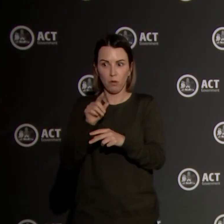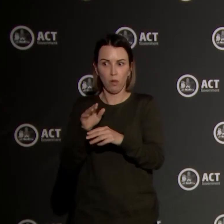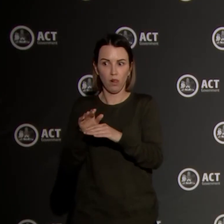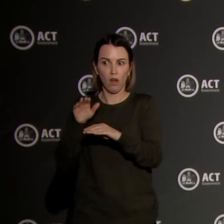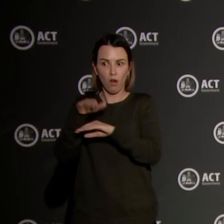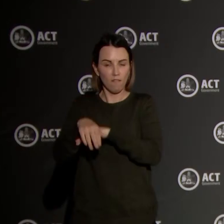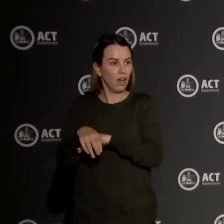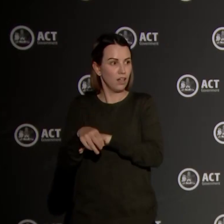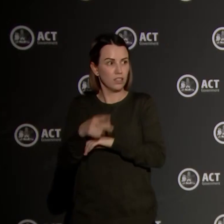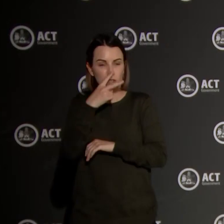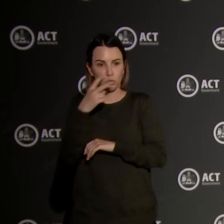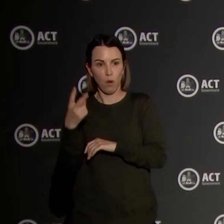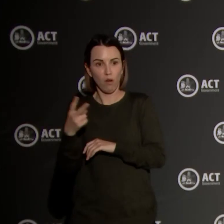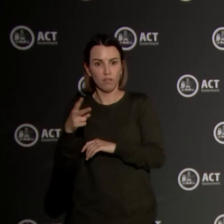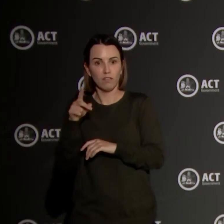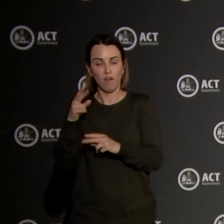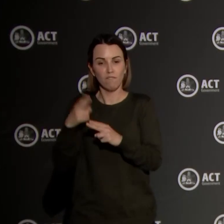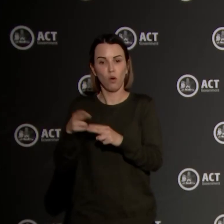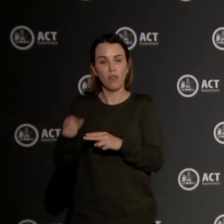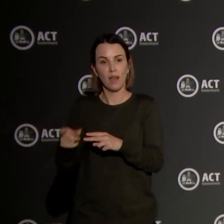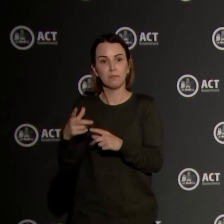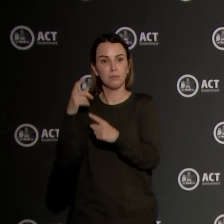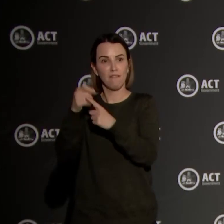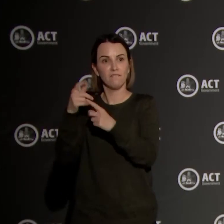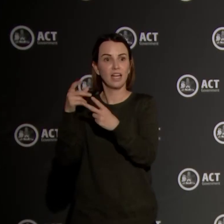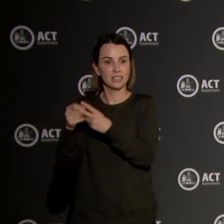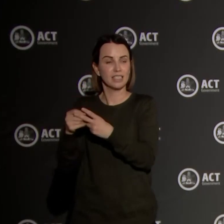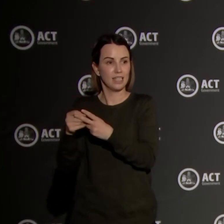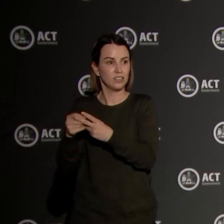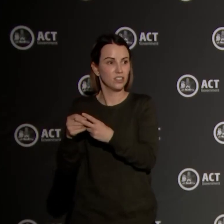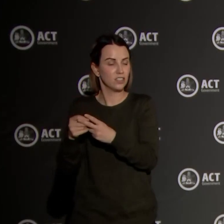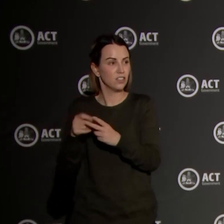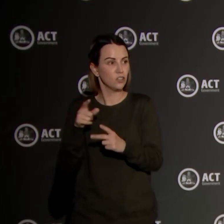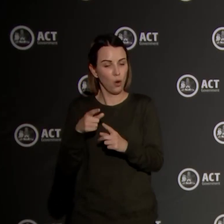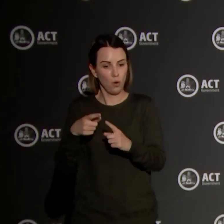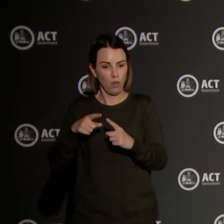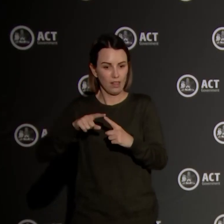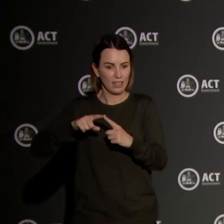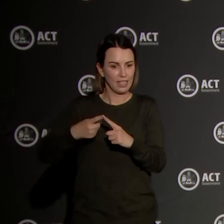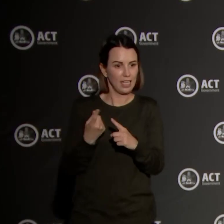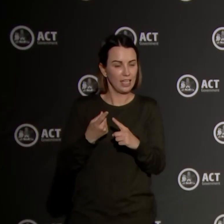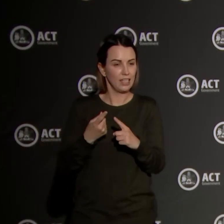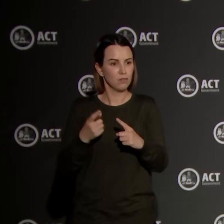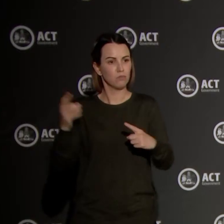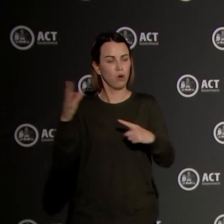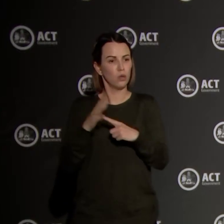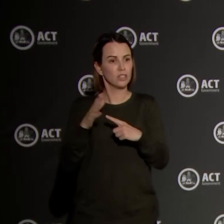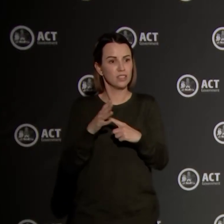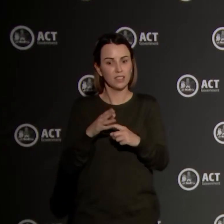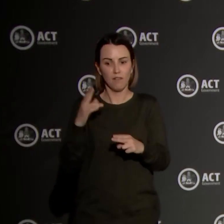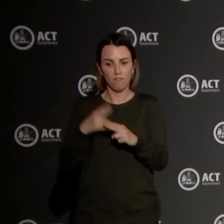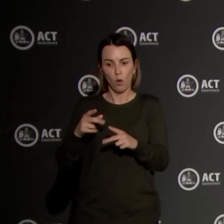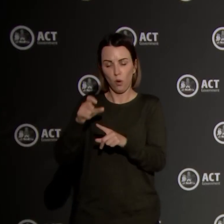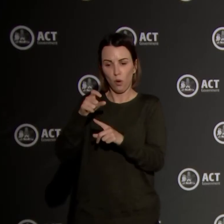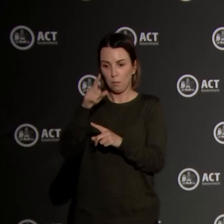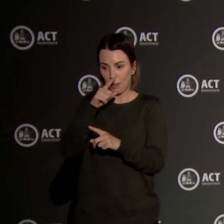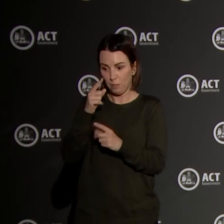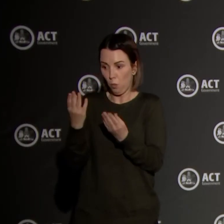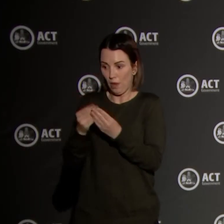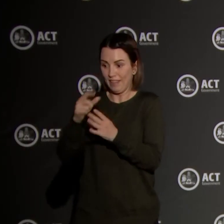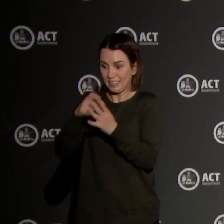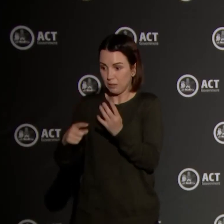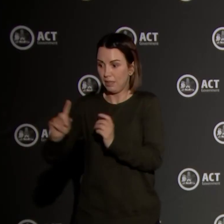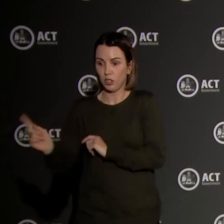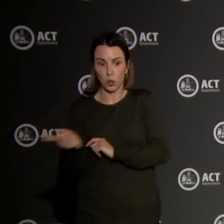to be vaccinated. And that's why the ACT government's key priority has been to ensure that people with disability have every opportunity to get